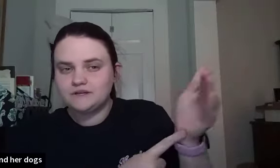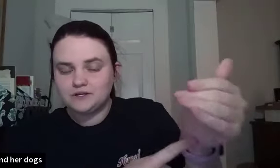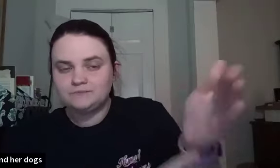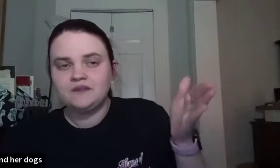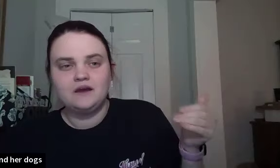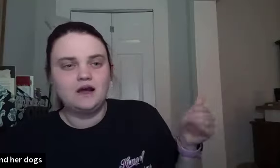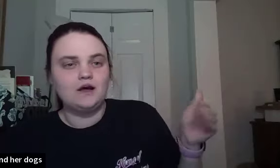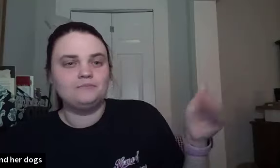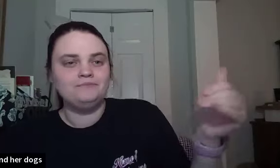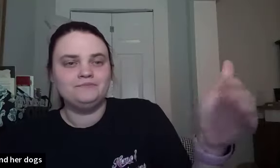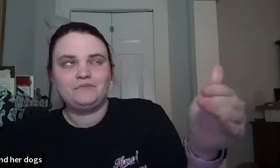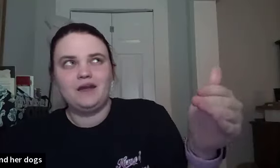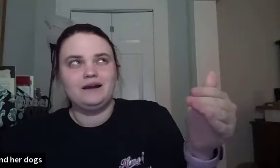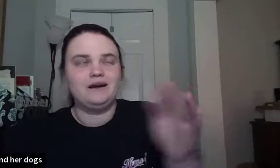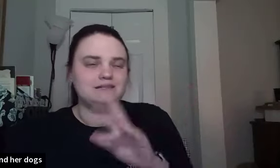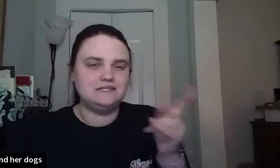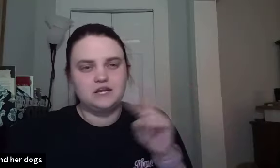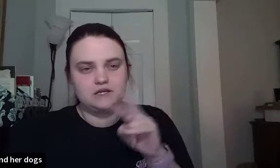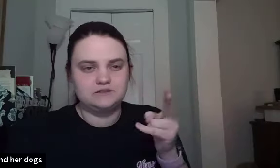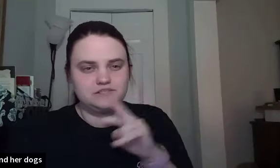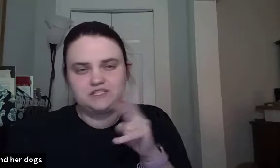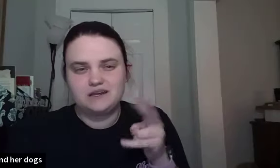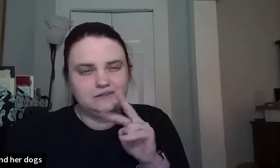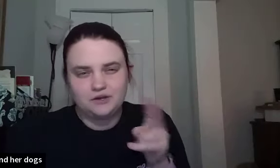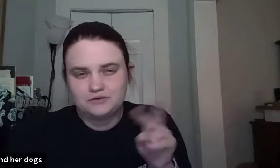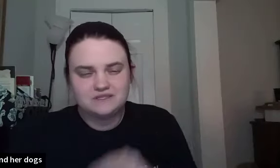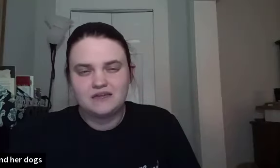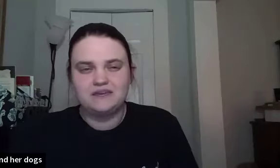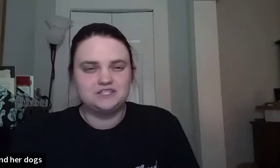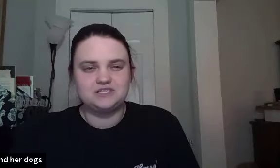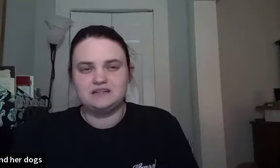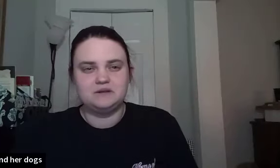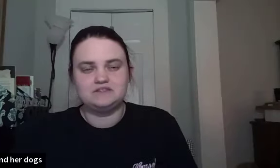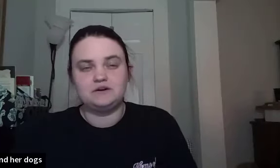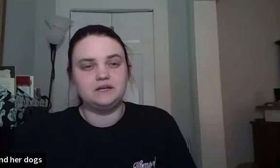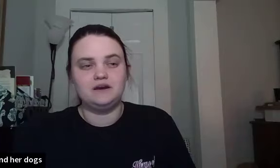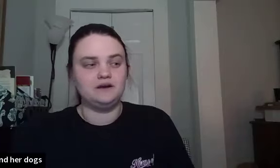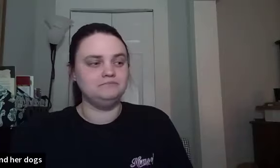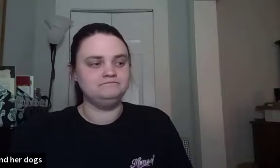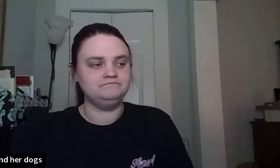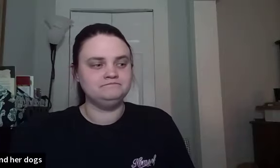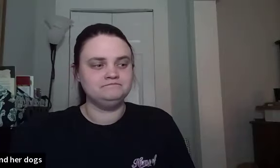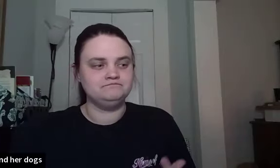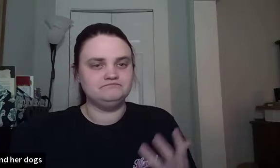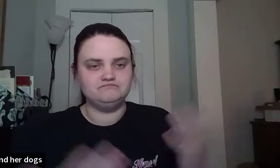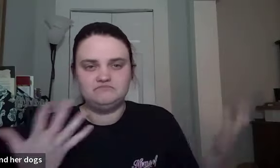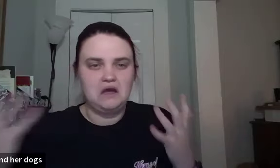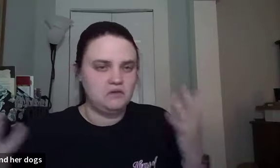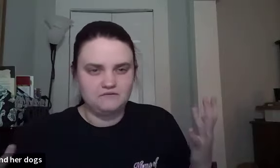finger. I kind of see it kind of goes. I think it just kind of depends on how the